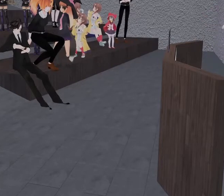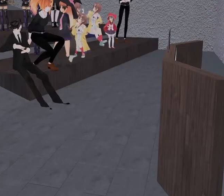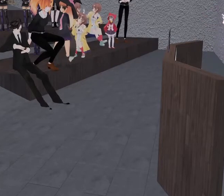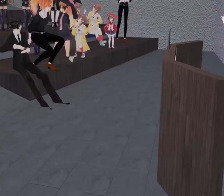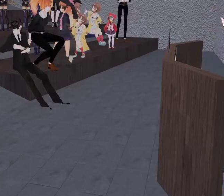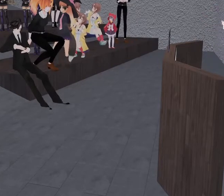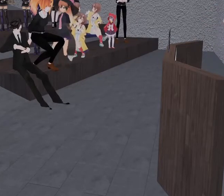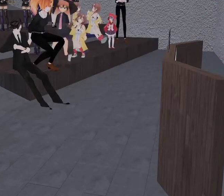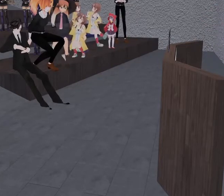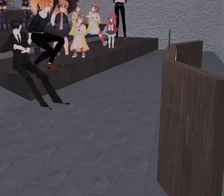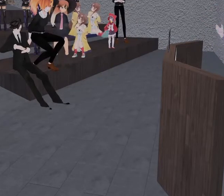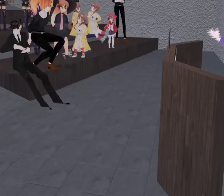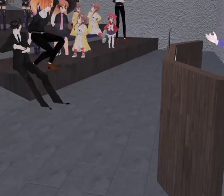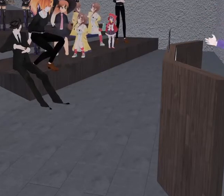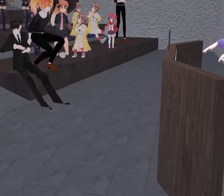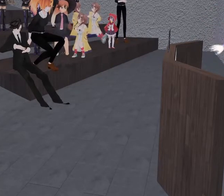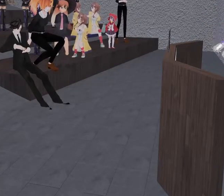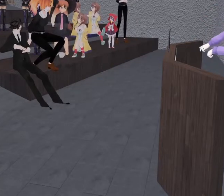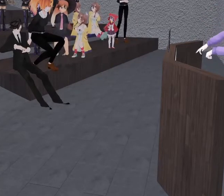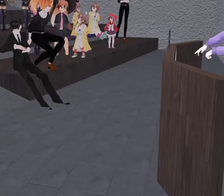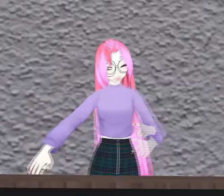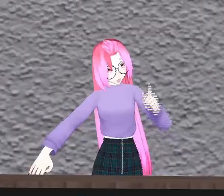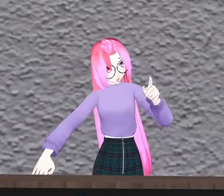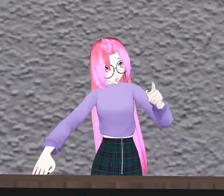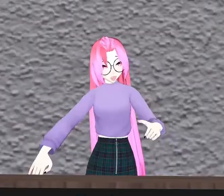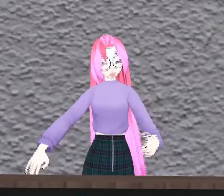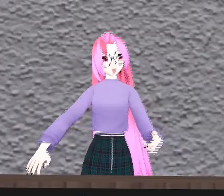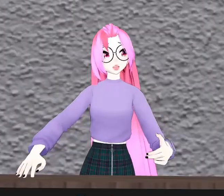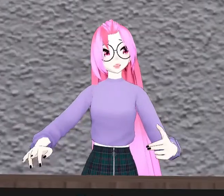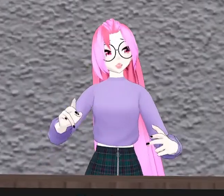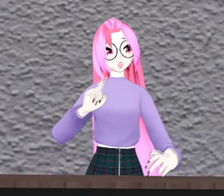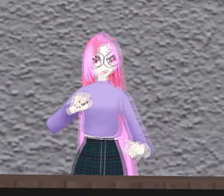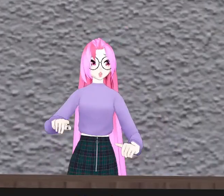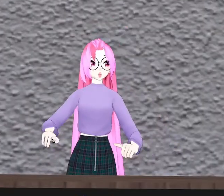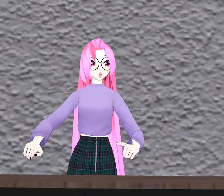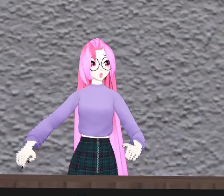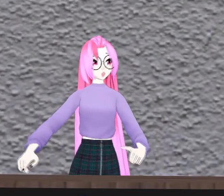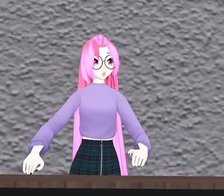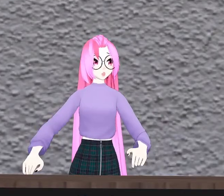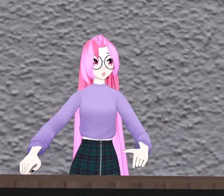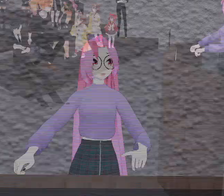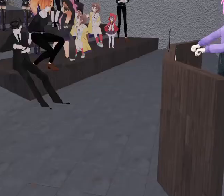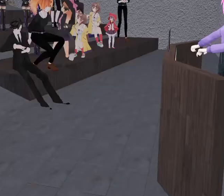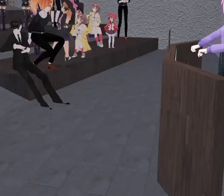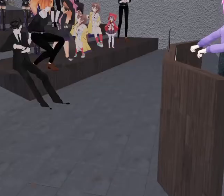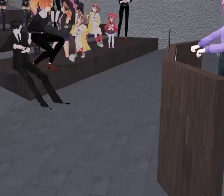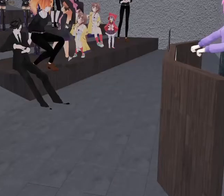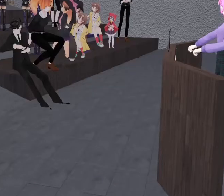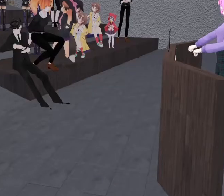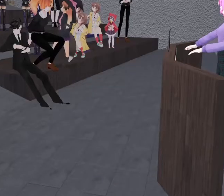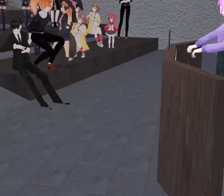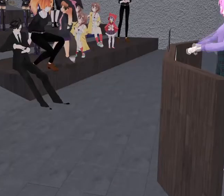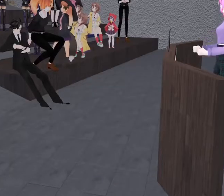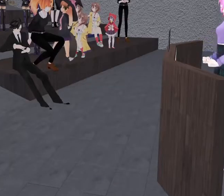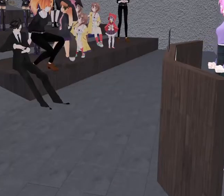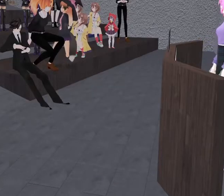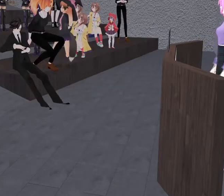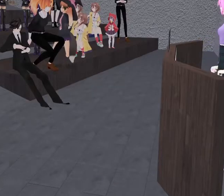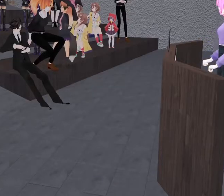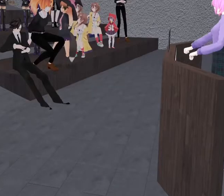Okay, thank you. Super Ray, do you have a question? Yes, I do. Okay. How